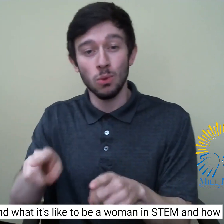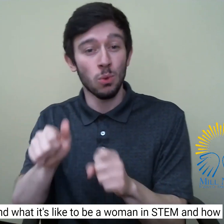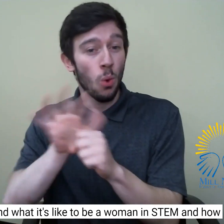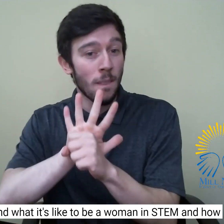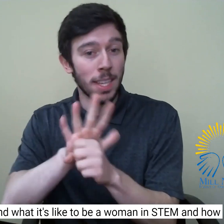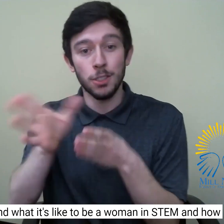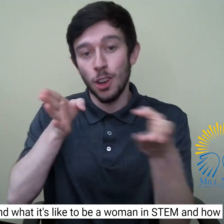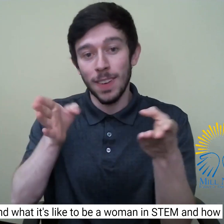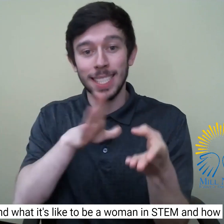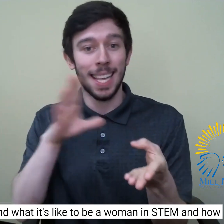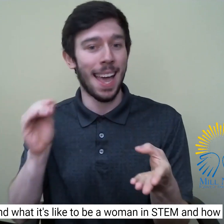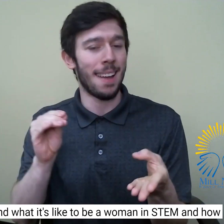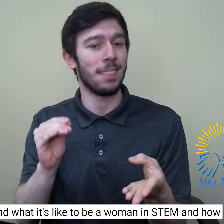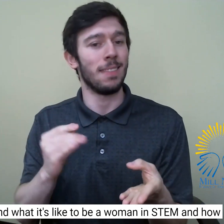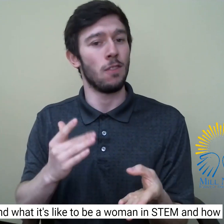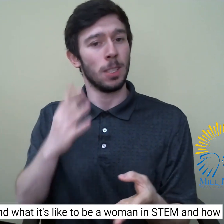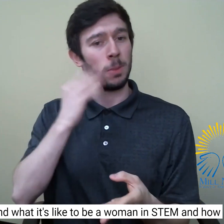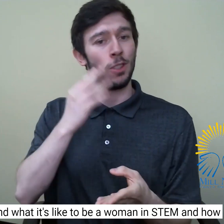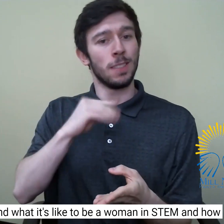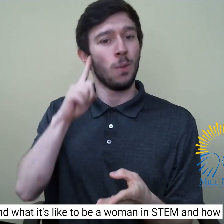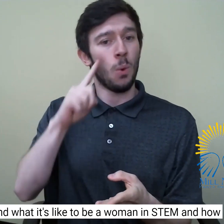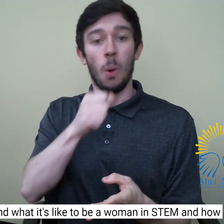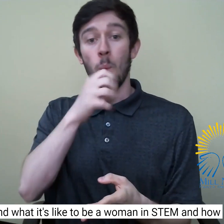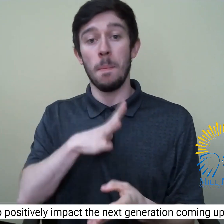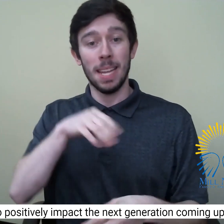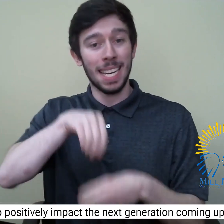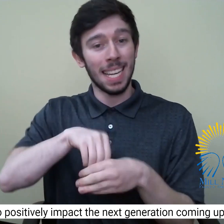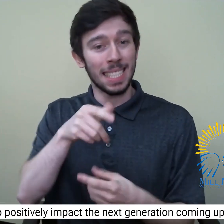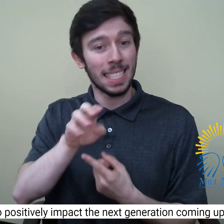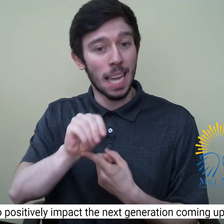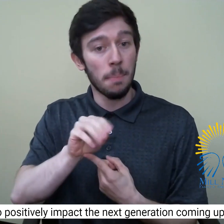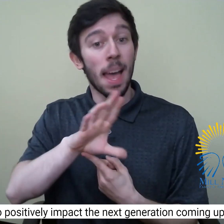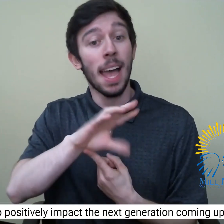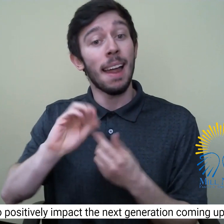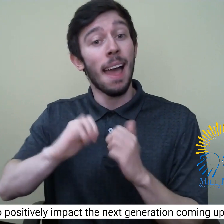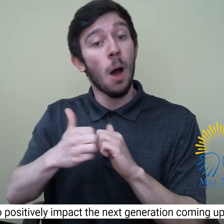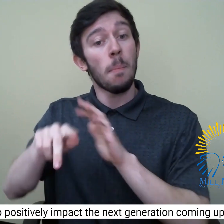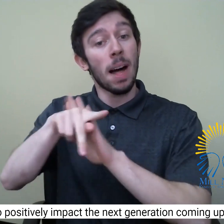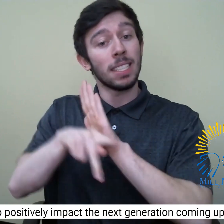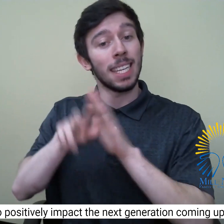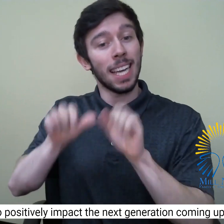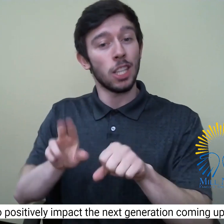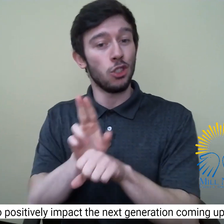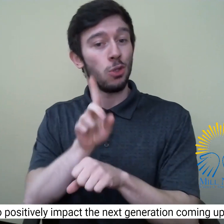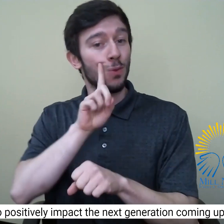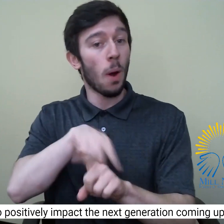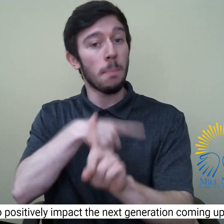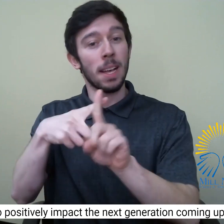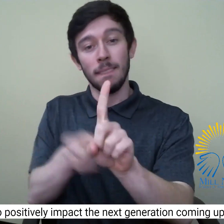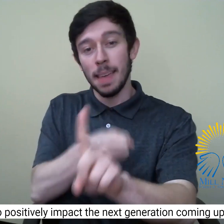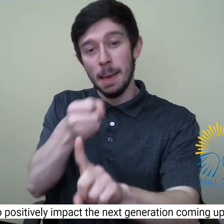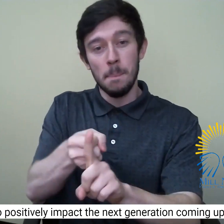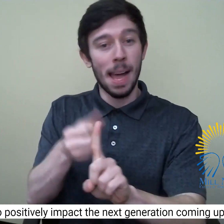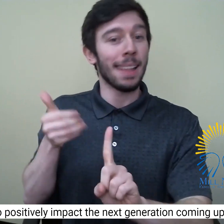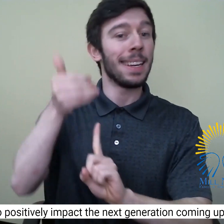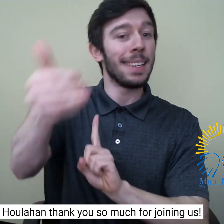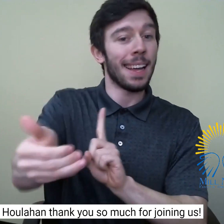service, and what it's like to be a woman in STEM, and how policy can be used to positively impact the next generation coming up.